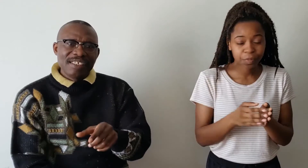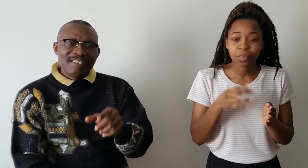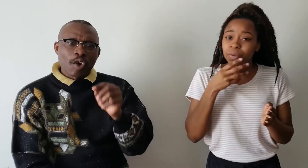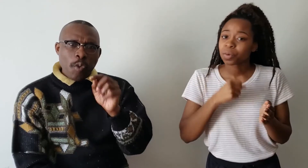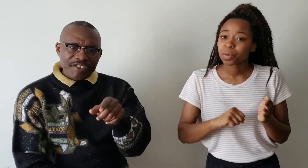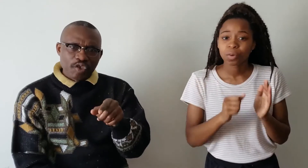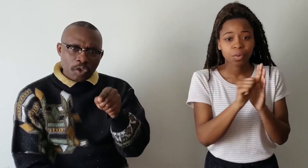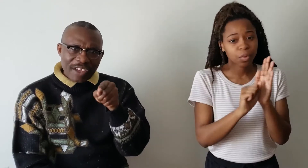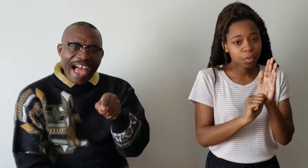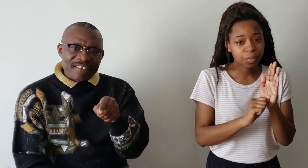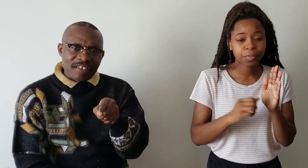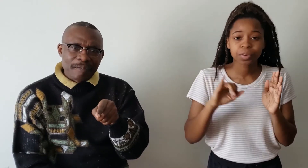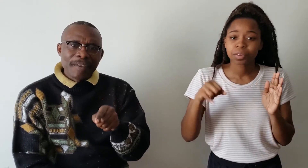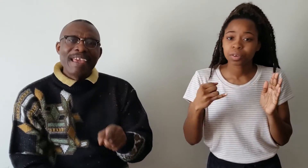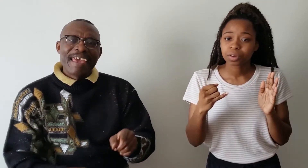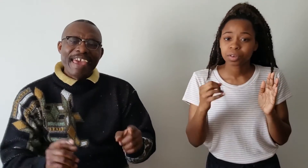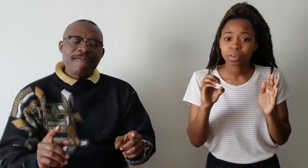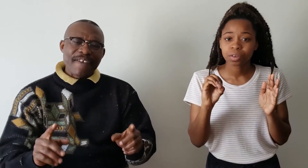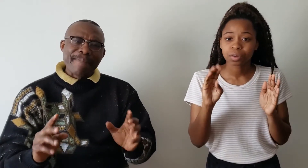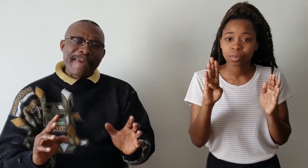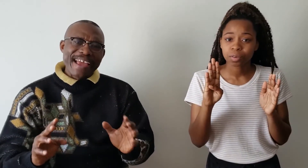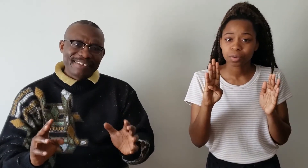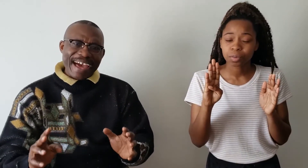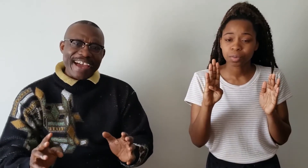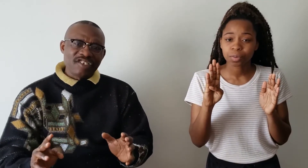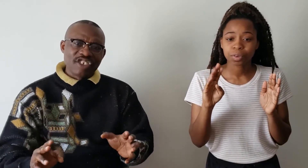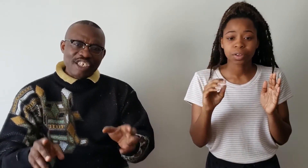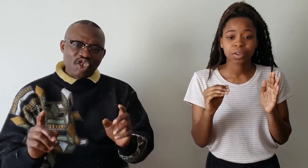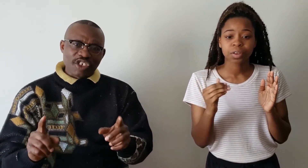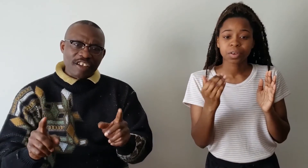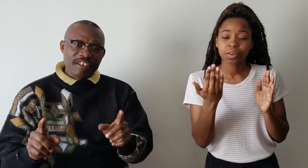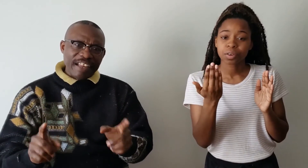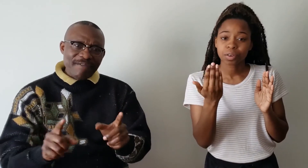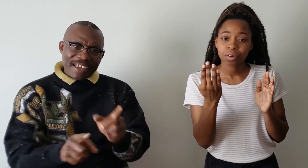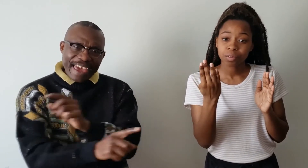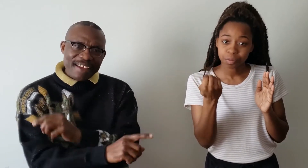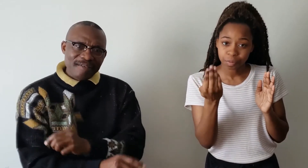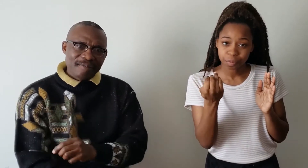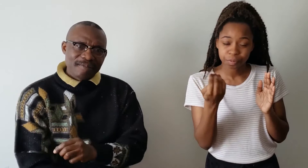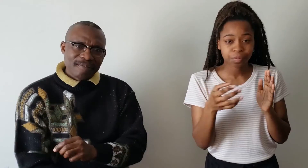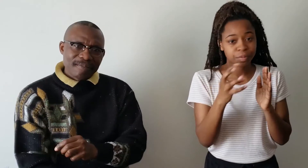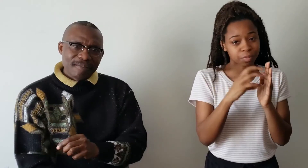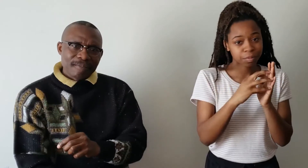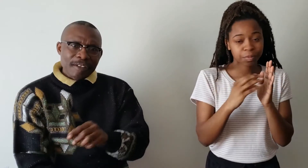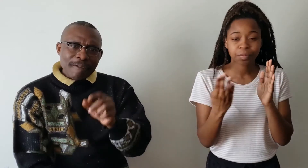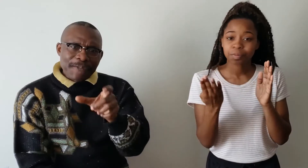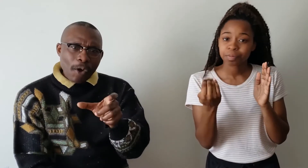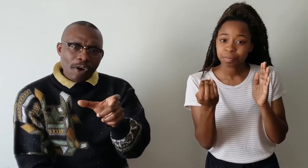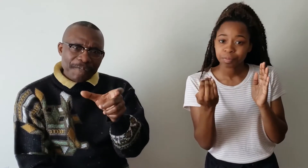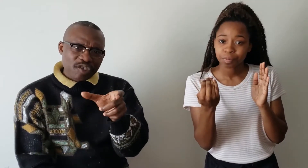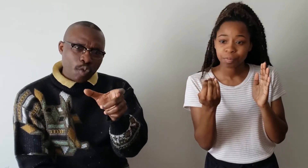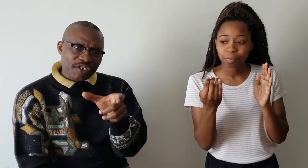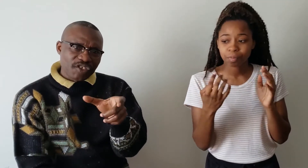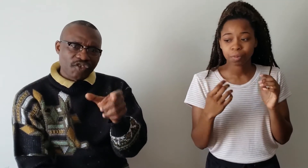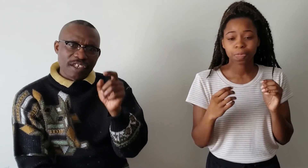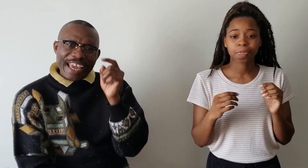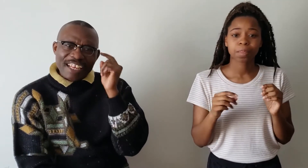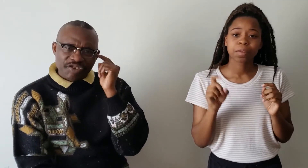the question was asked, if a man dies, shall he live again? Though these questions